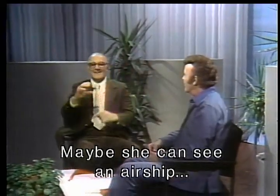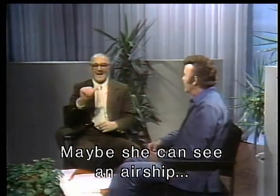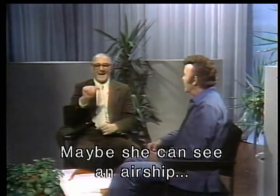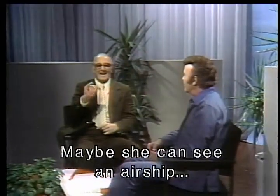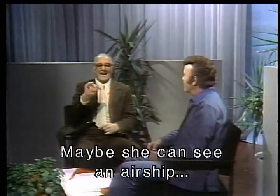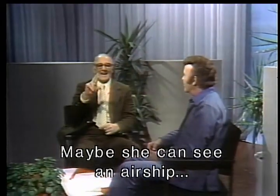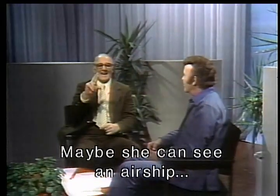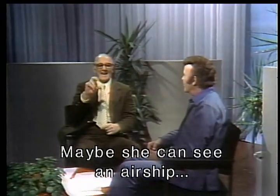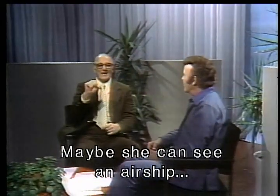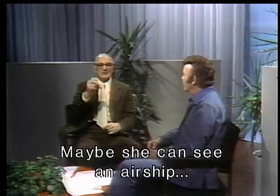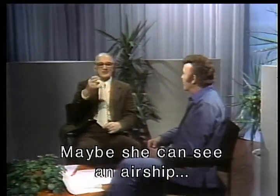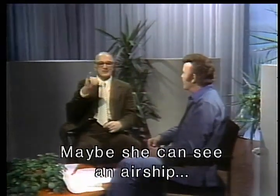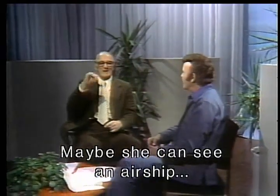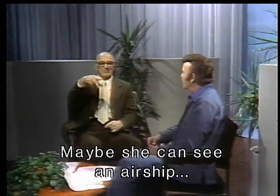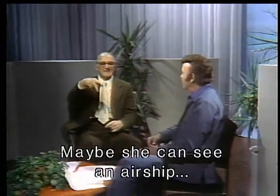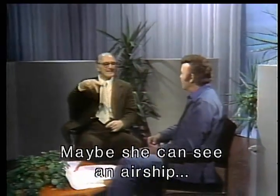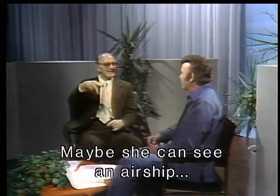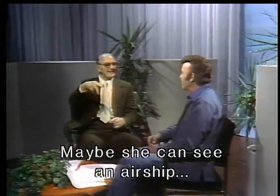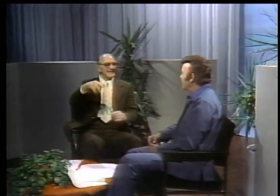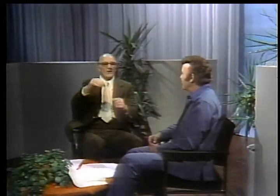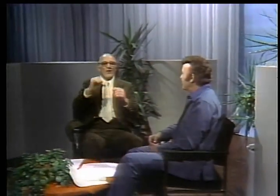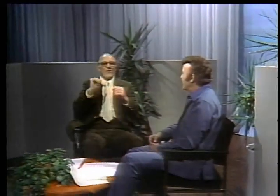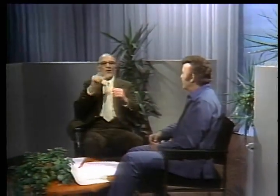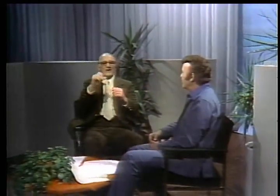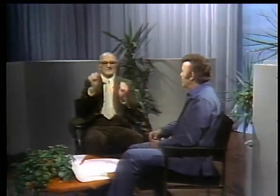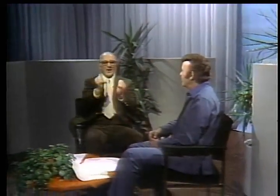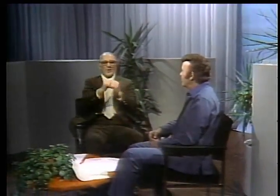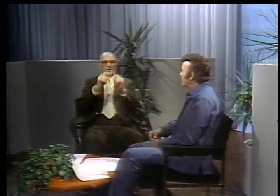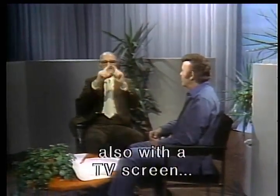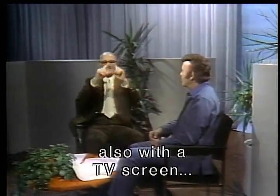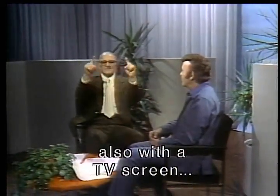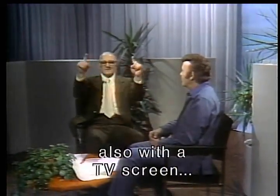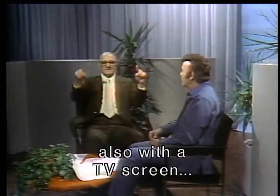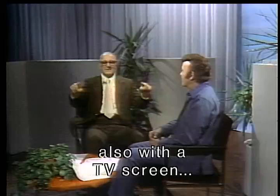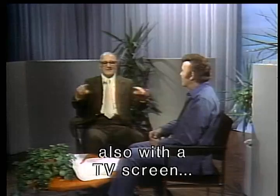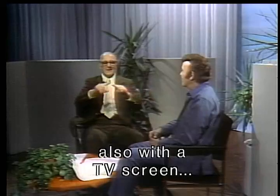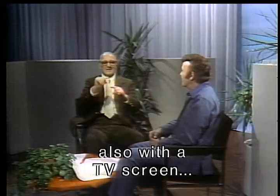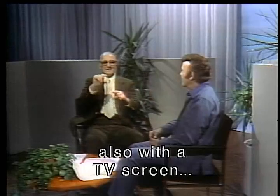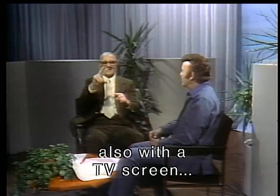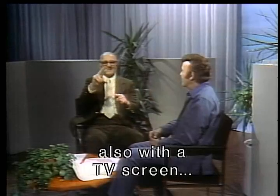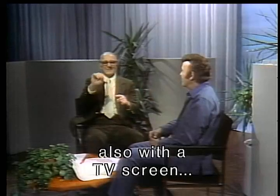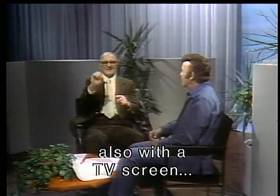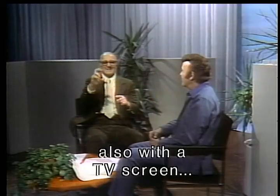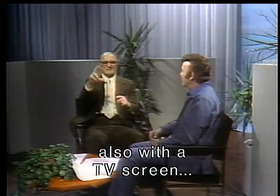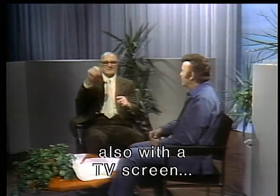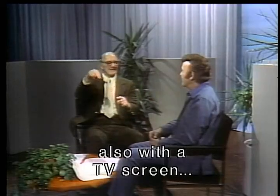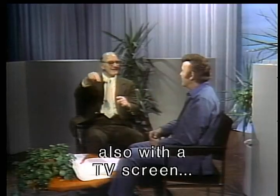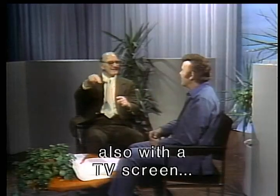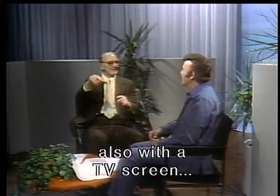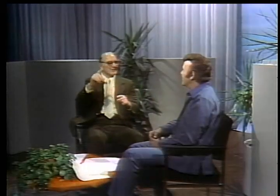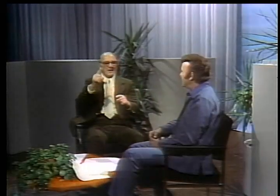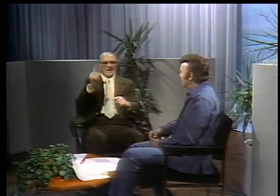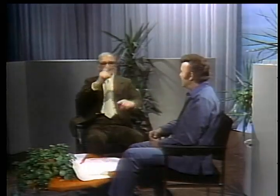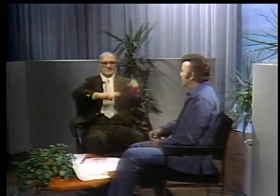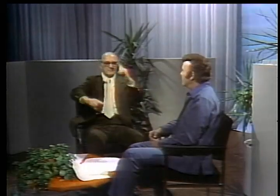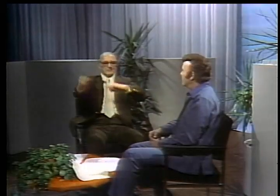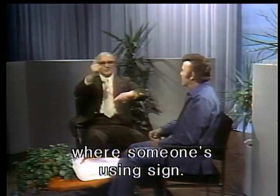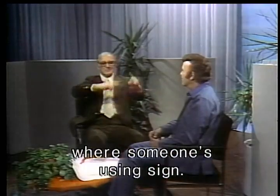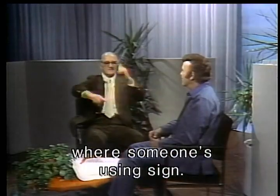and AFIP, also with a TV screen where using